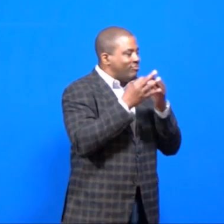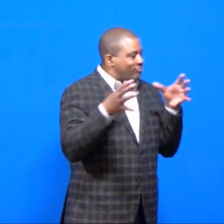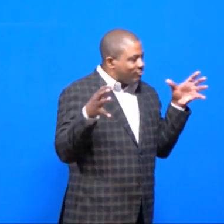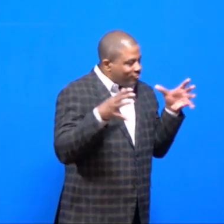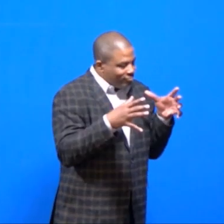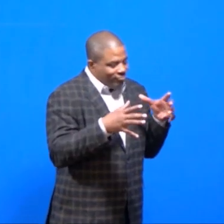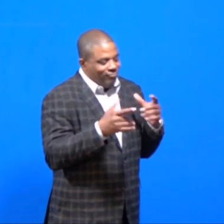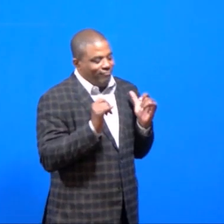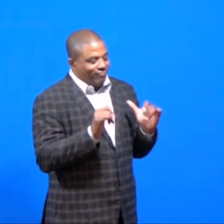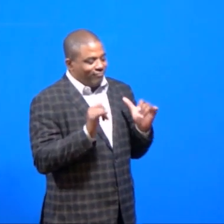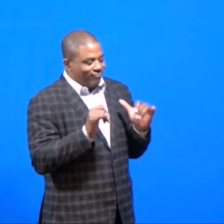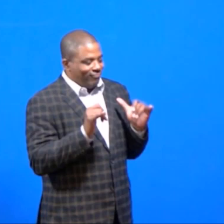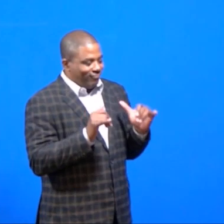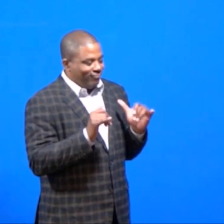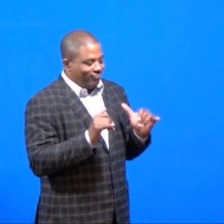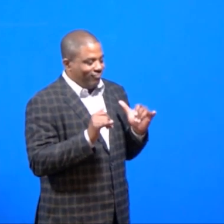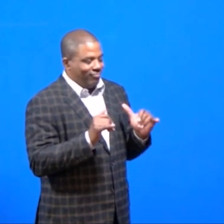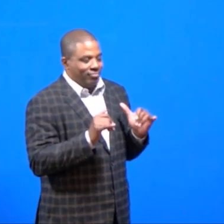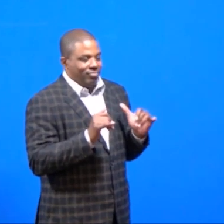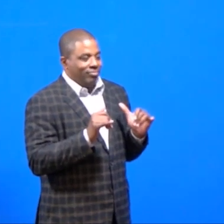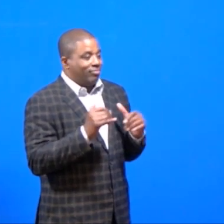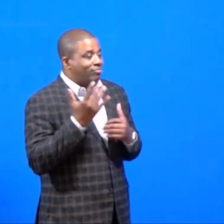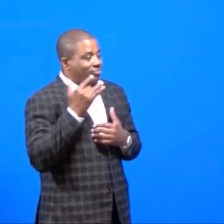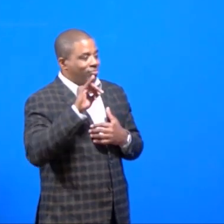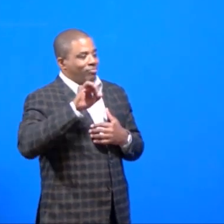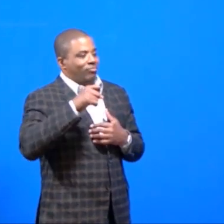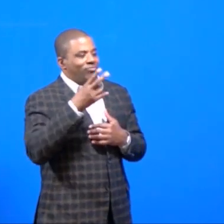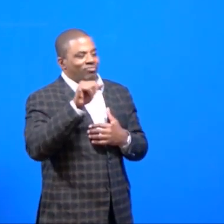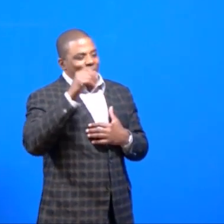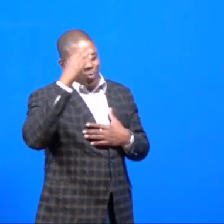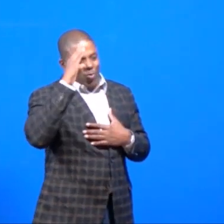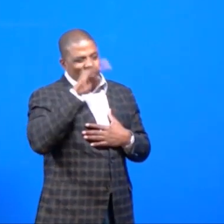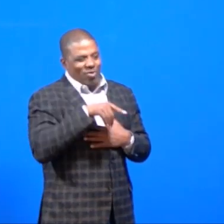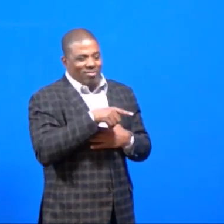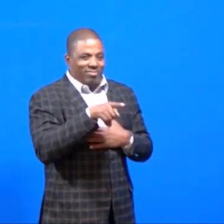We see that his family has gathered around him.